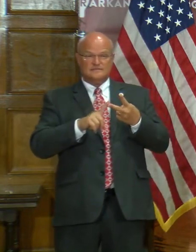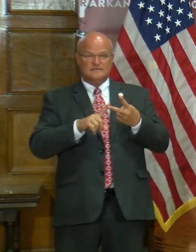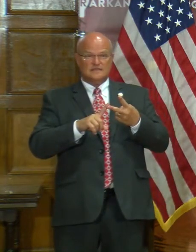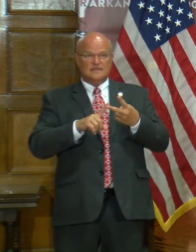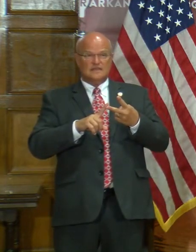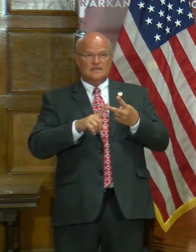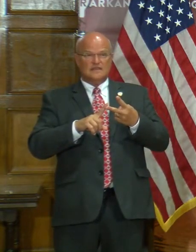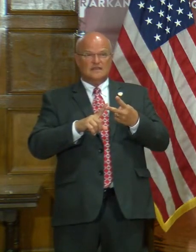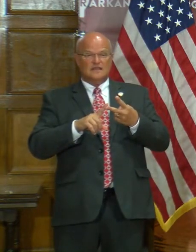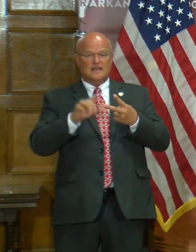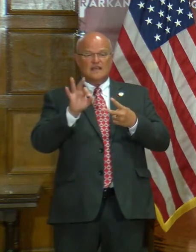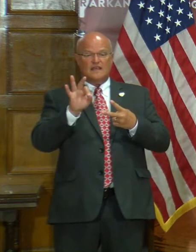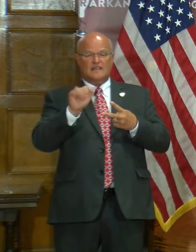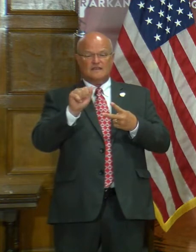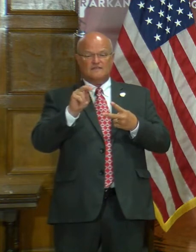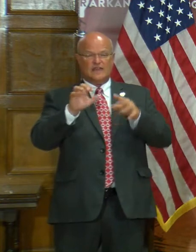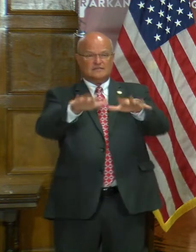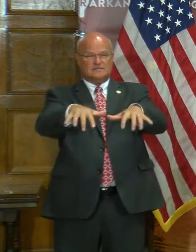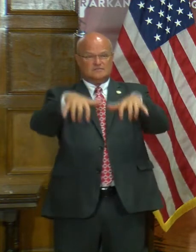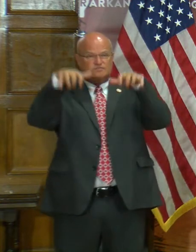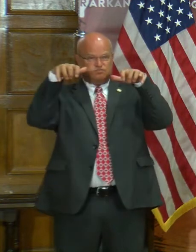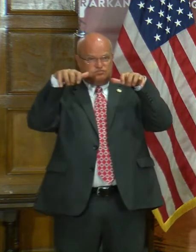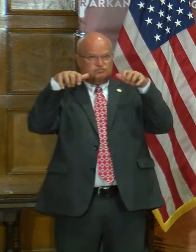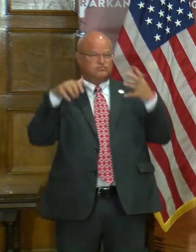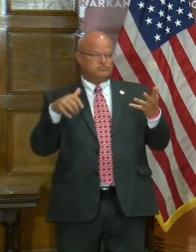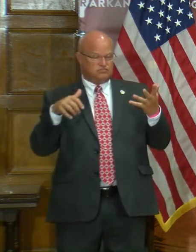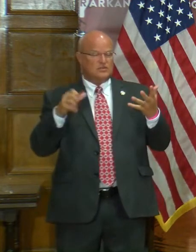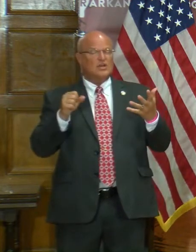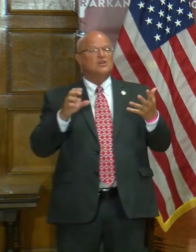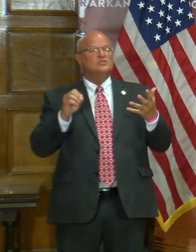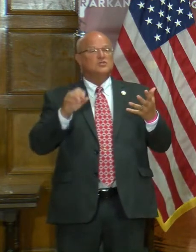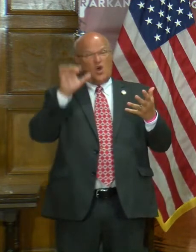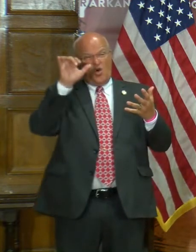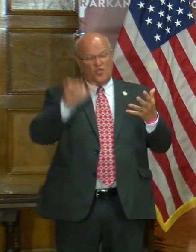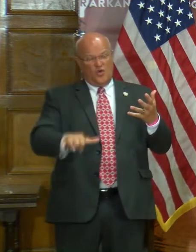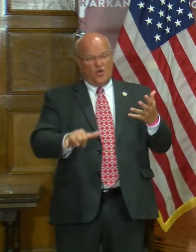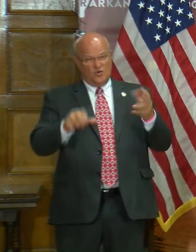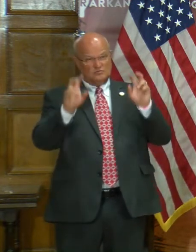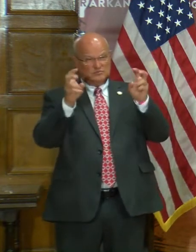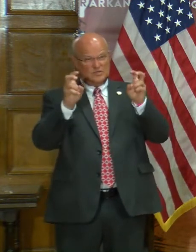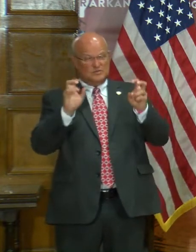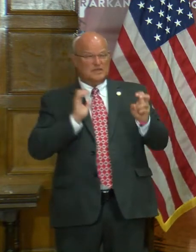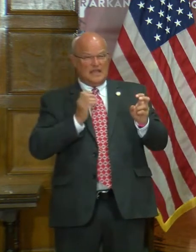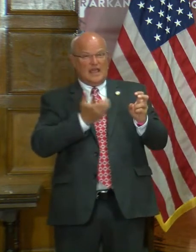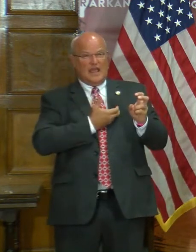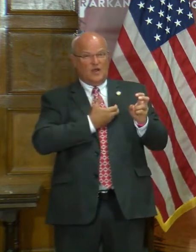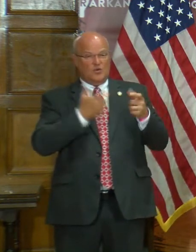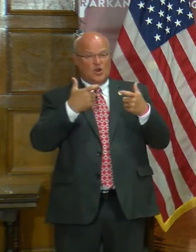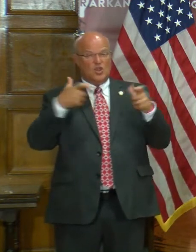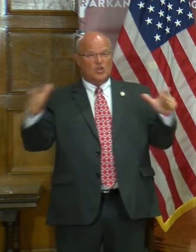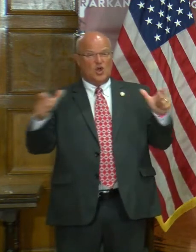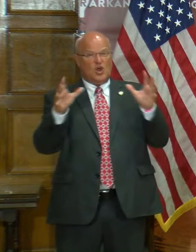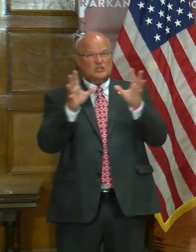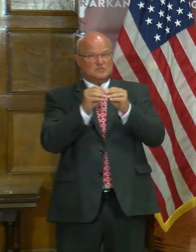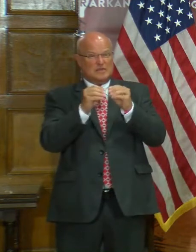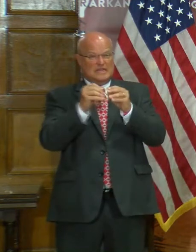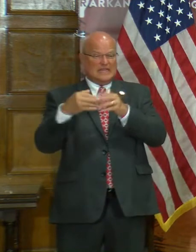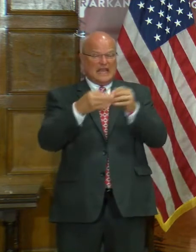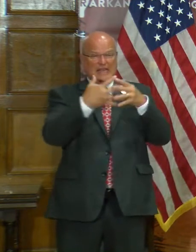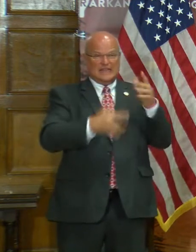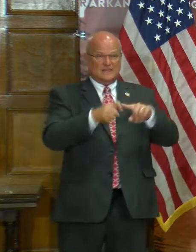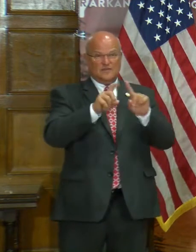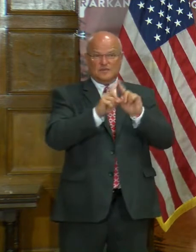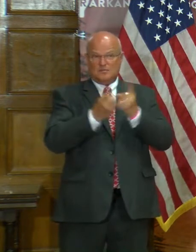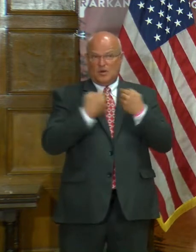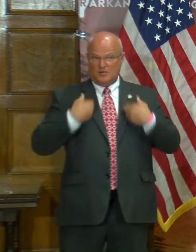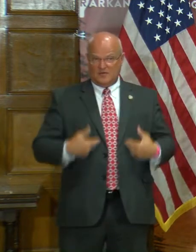of the audience in the stands, the fans. And so those are subject to our large venue guidelines from the Department